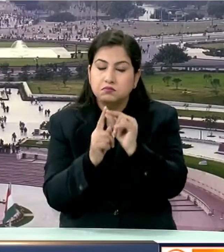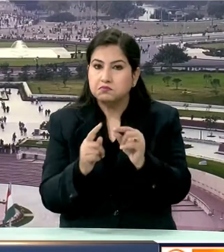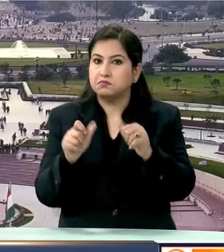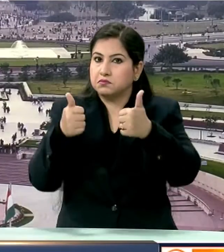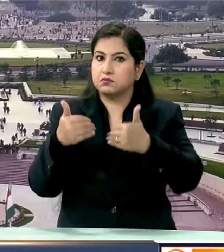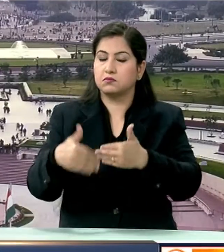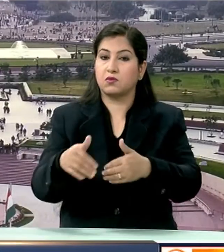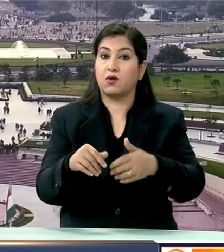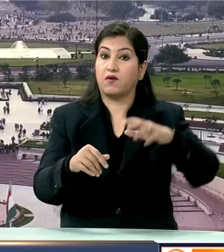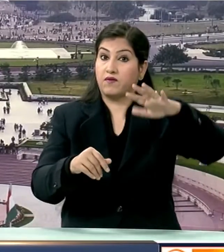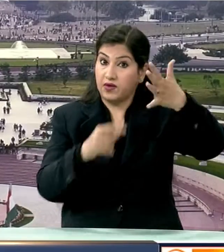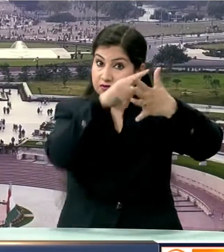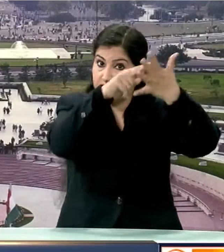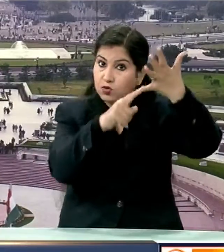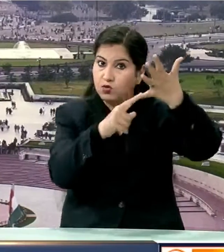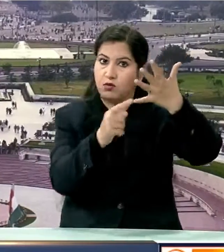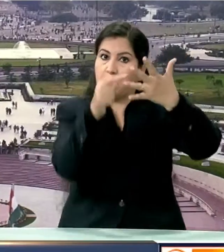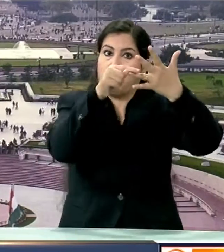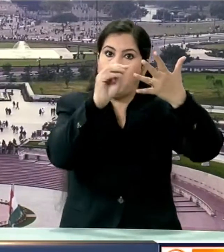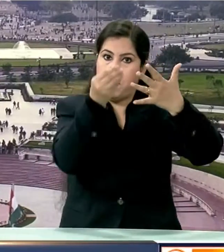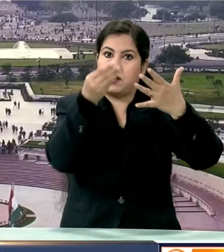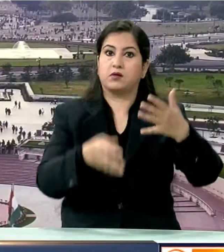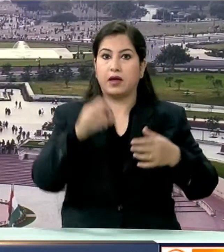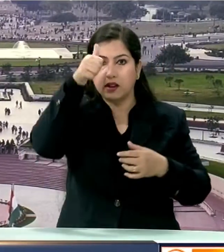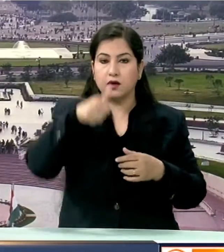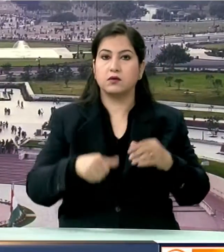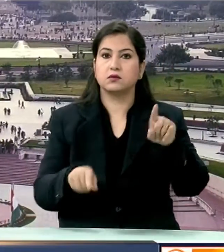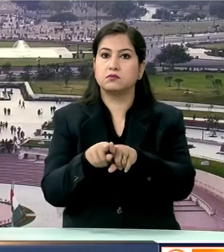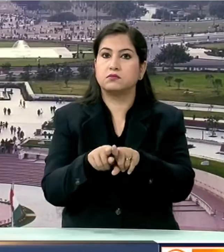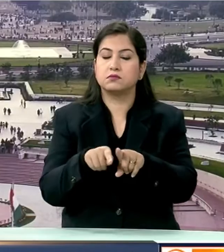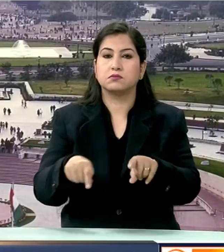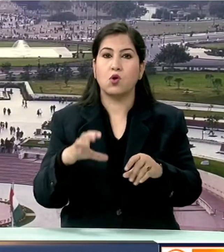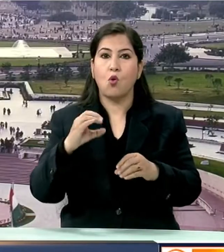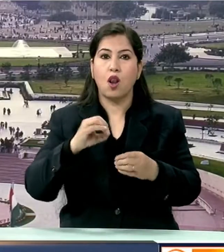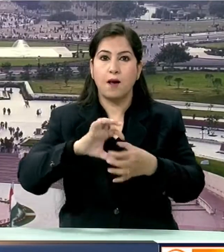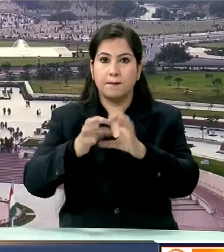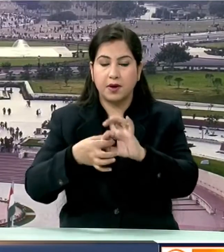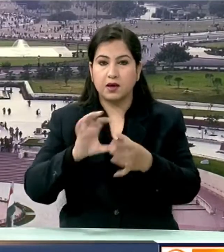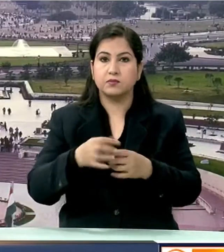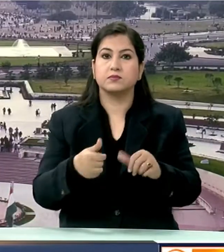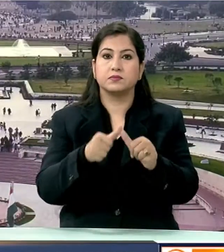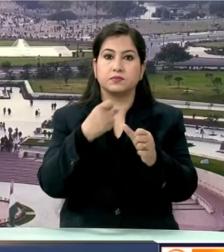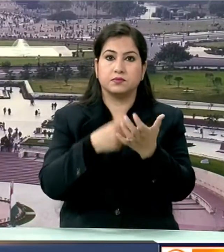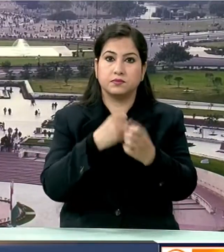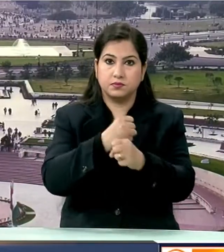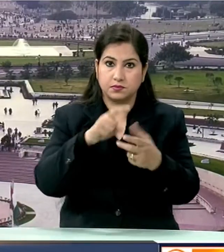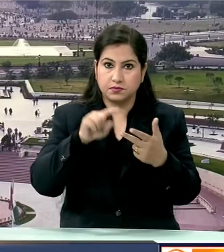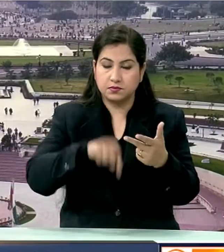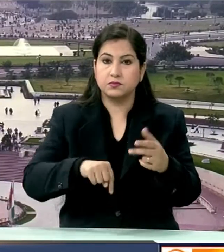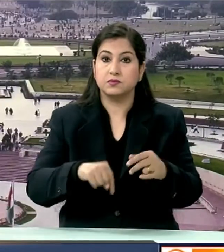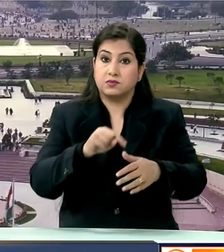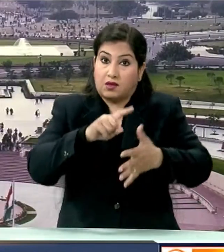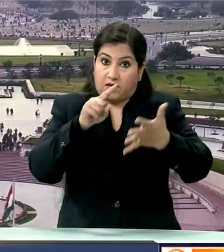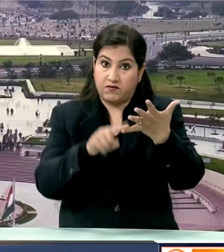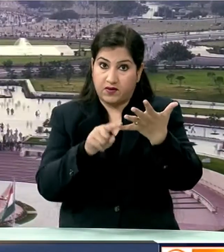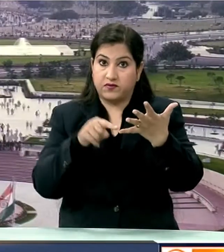them move from 5th to 4th. India's rise comes at the expense of Olympic champions Argentina, who dropped to 5th